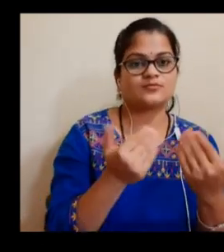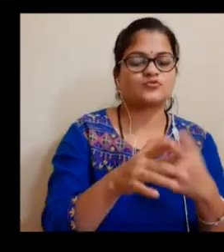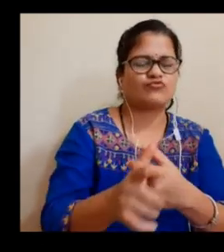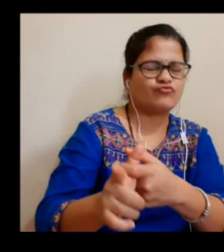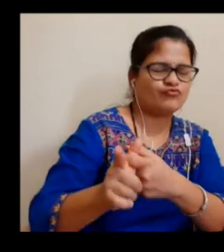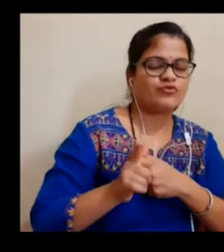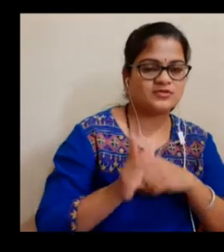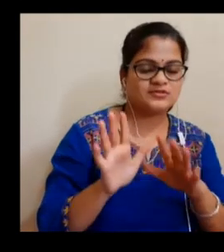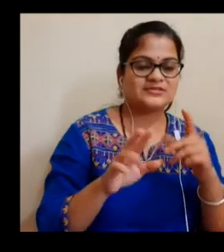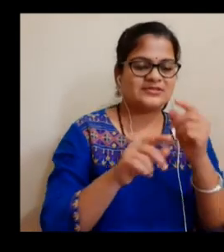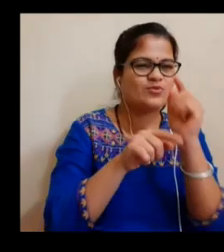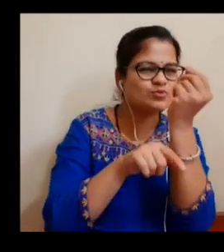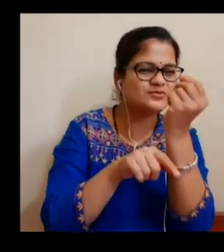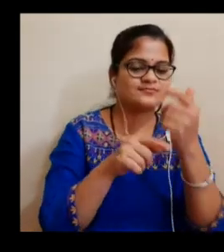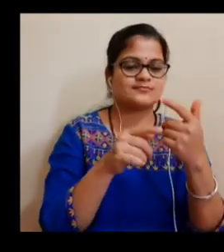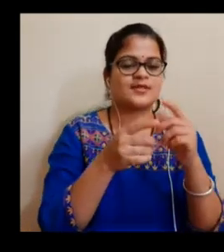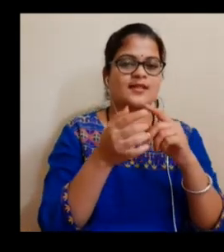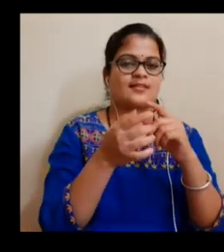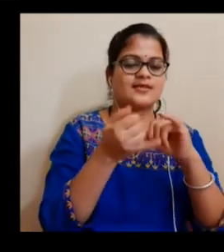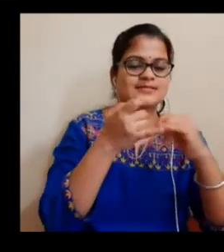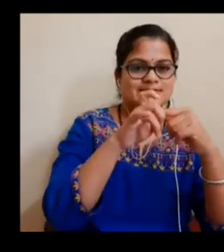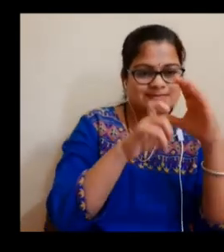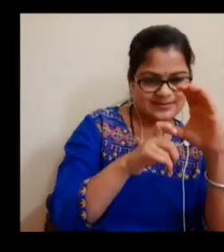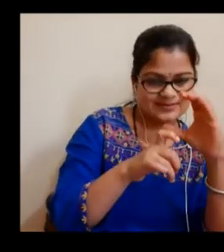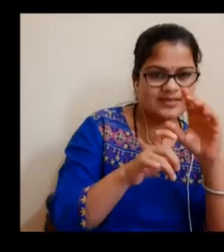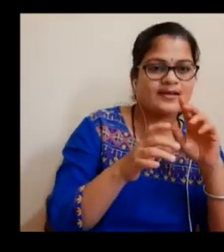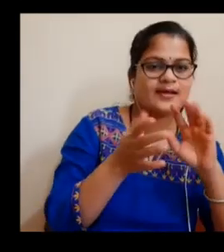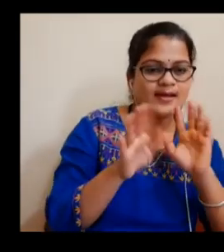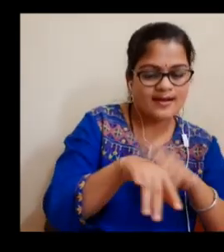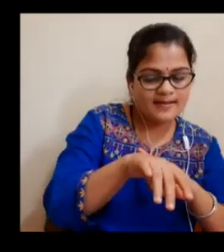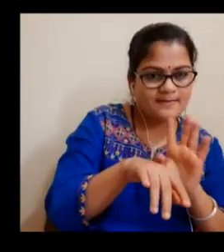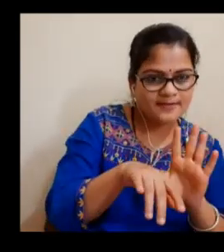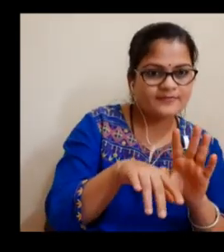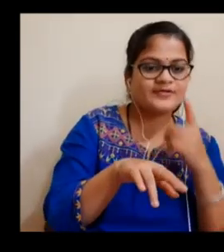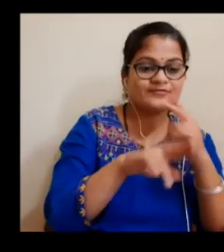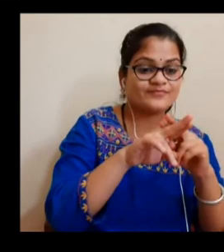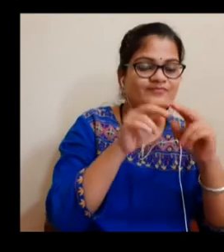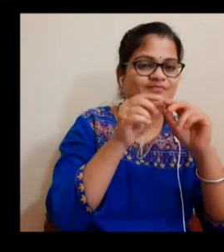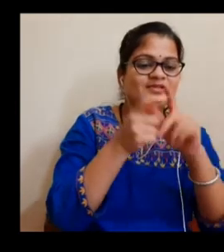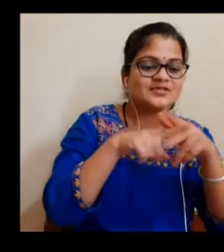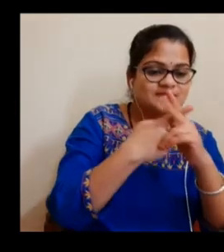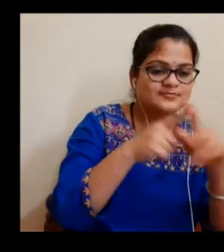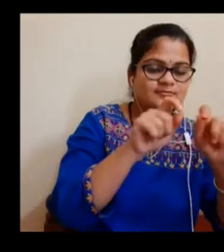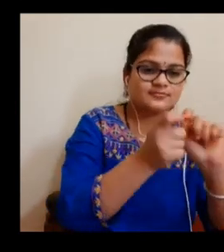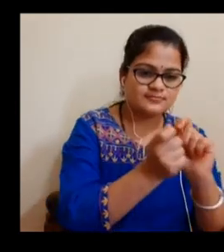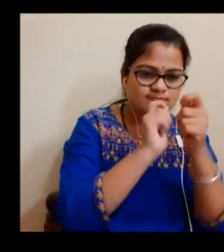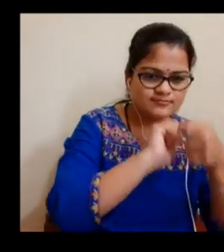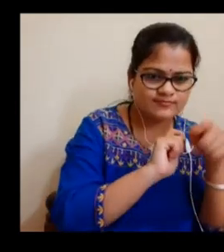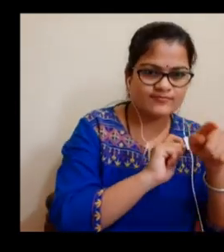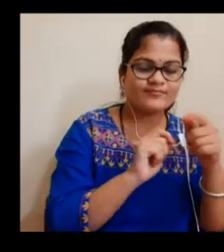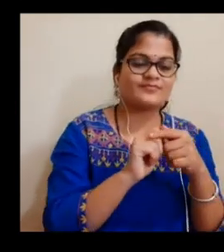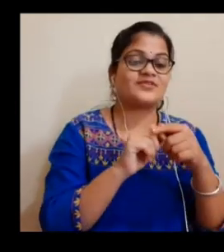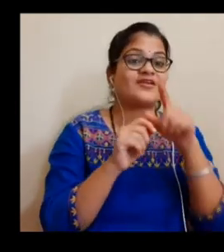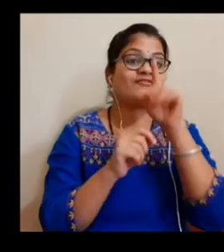for every second one slide is changing. You can reduce this time so that the change happens faster.